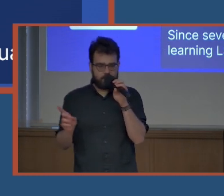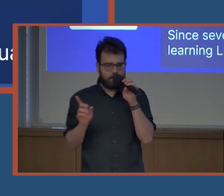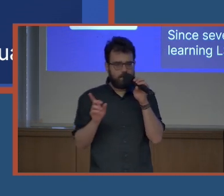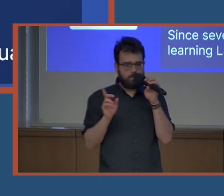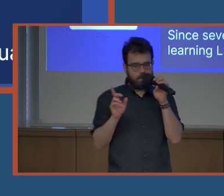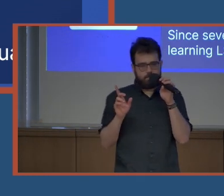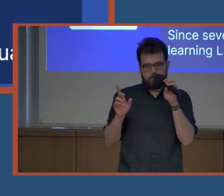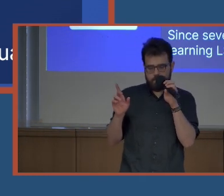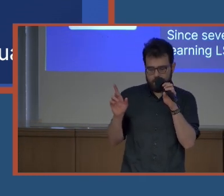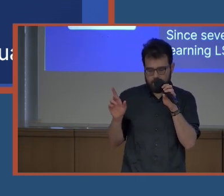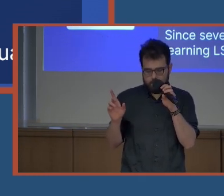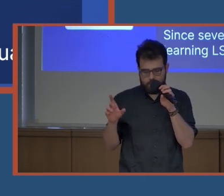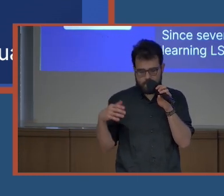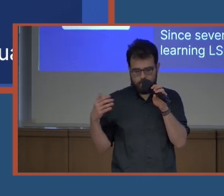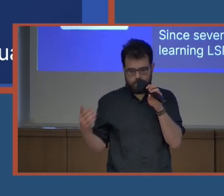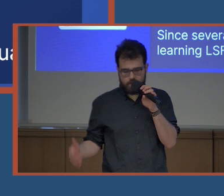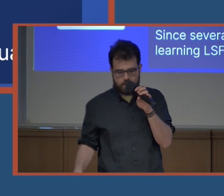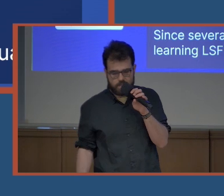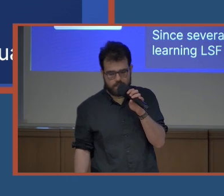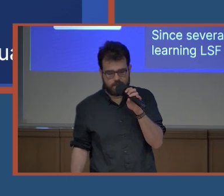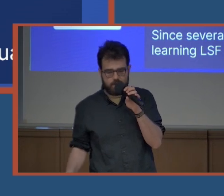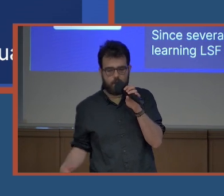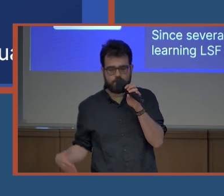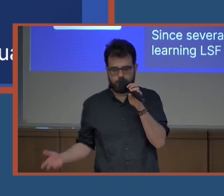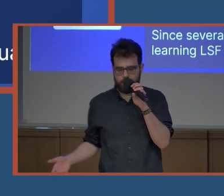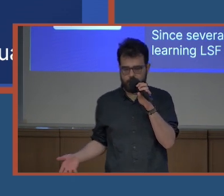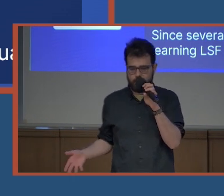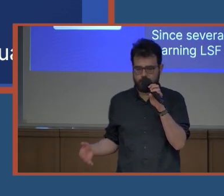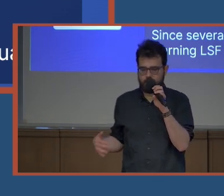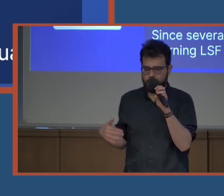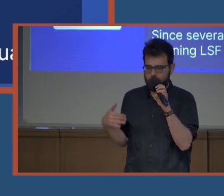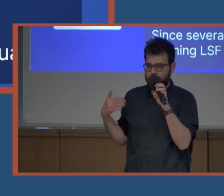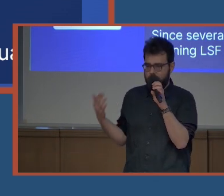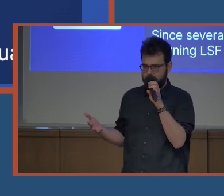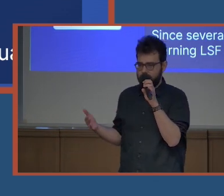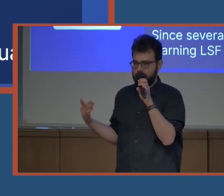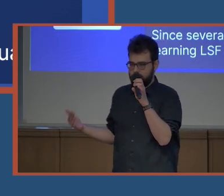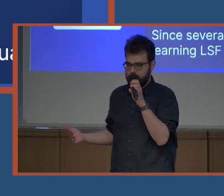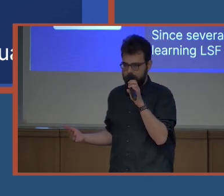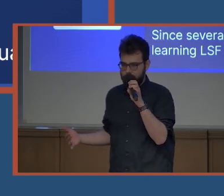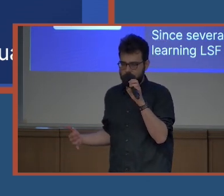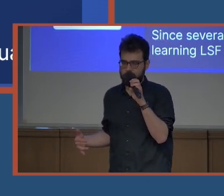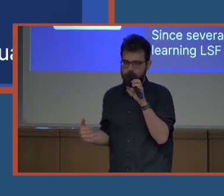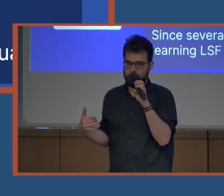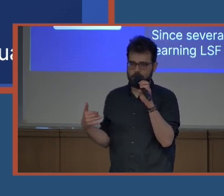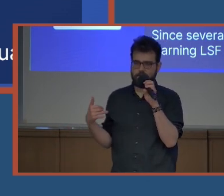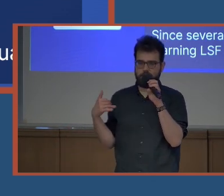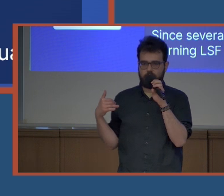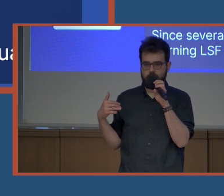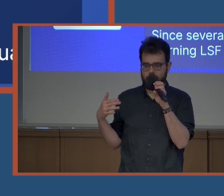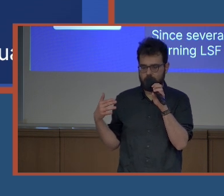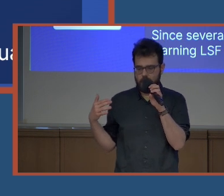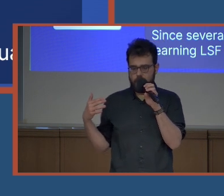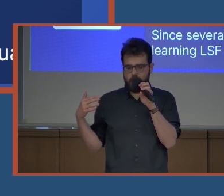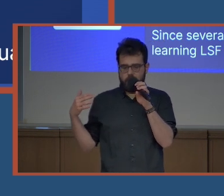I think, like, for example, the signs that older people use are very valued in the deaf community because they